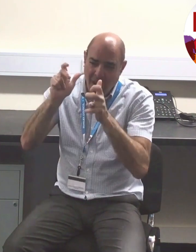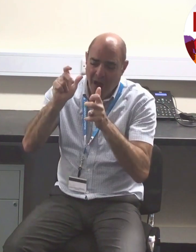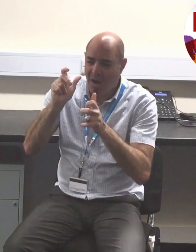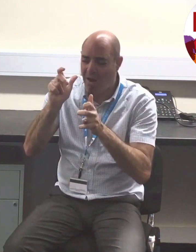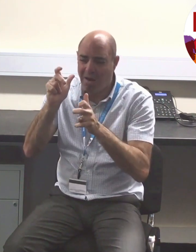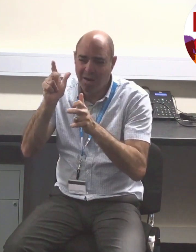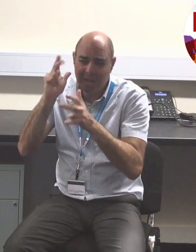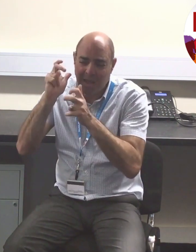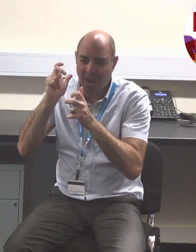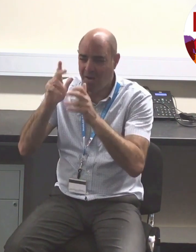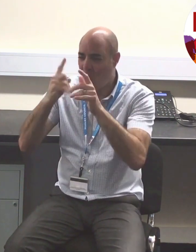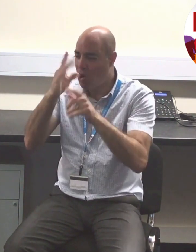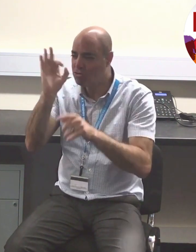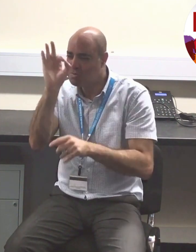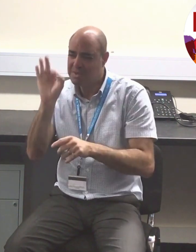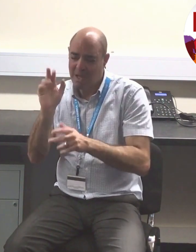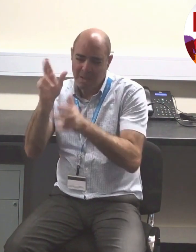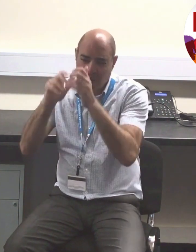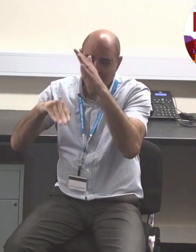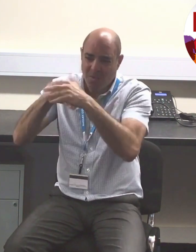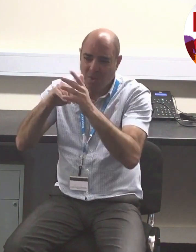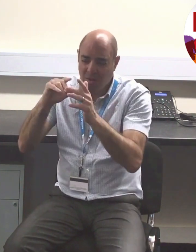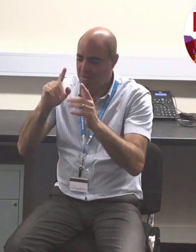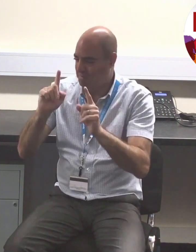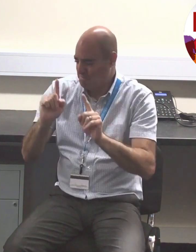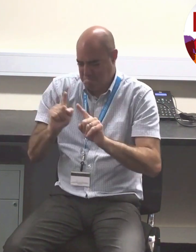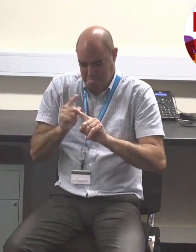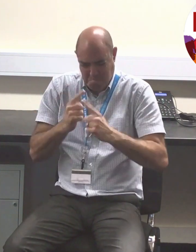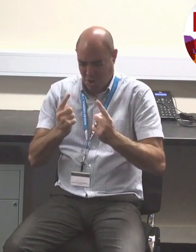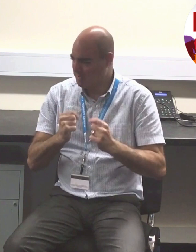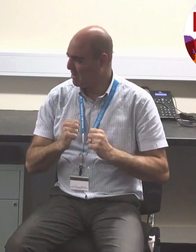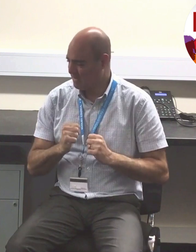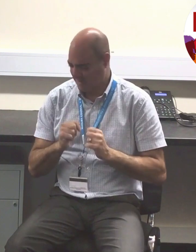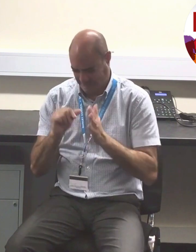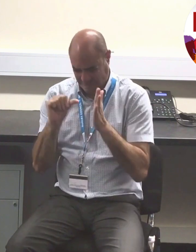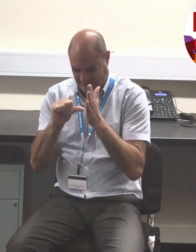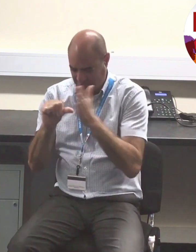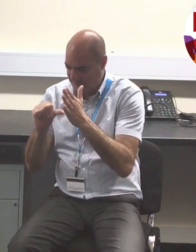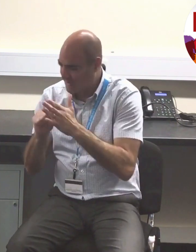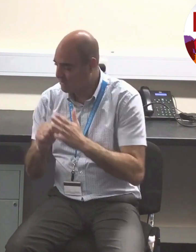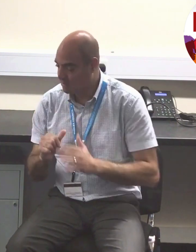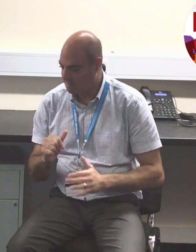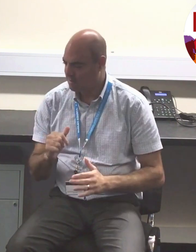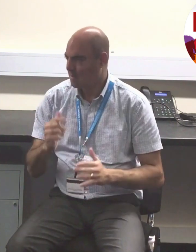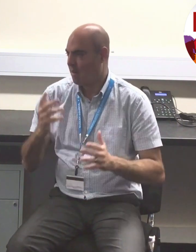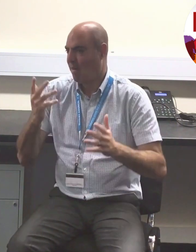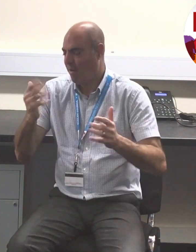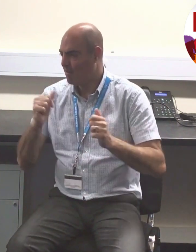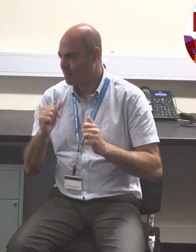mind to it. Okay, perhaps they can't hear 100%. That is a problem,